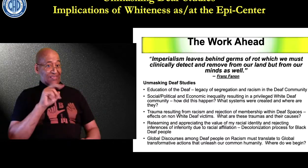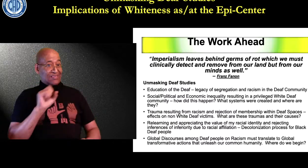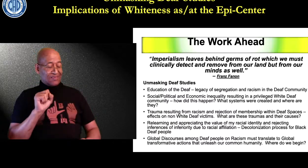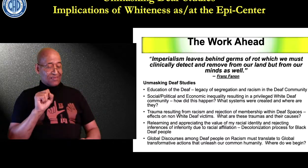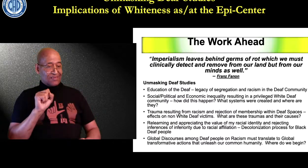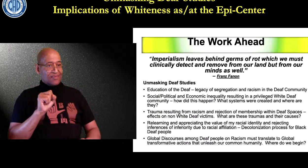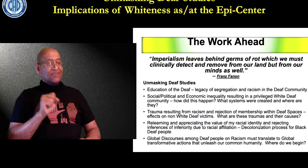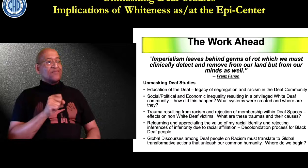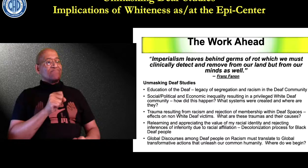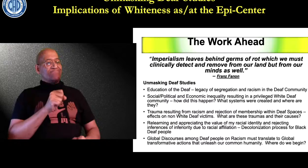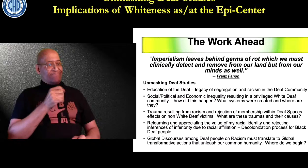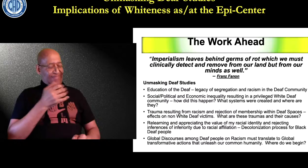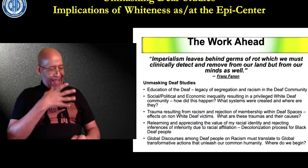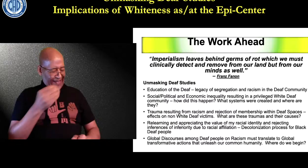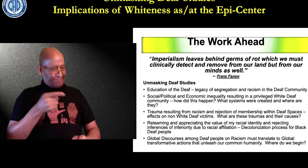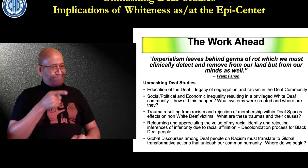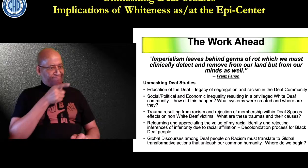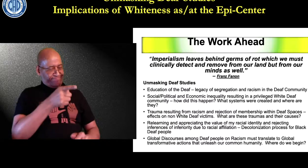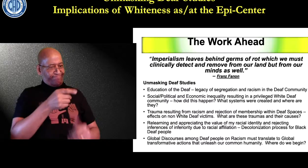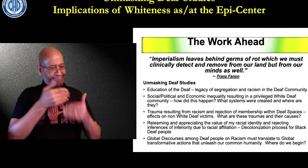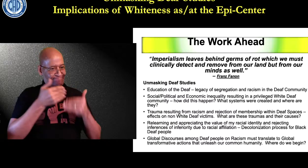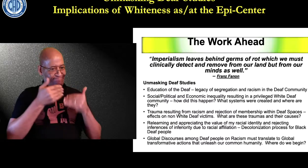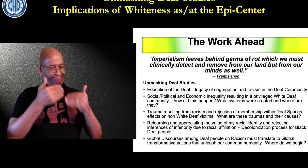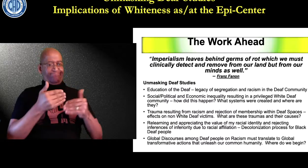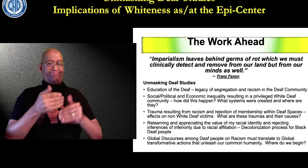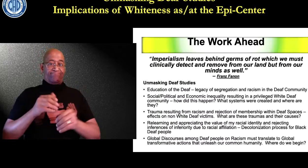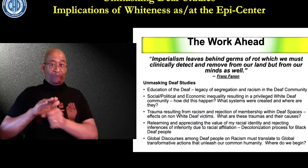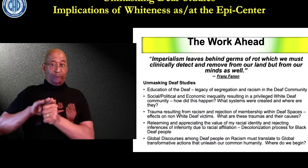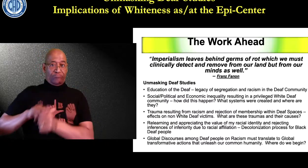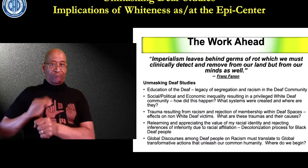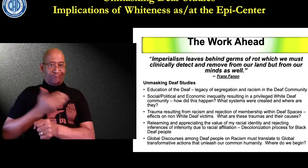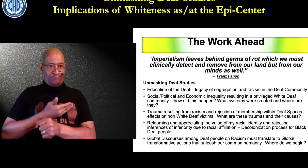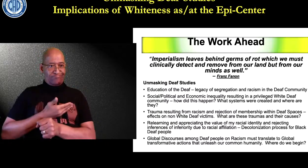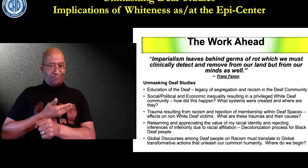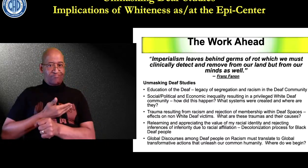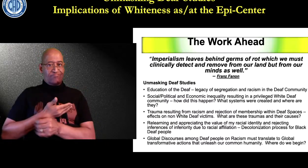literally complying with the support and